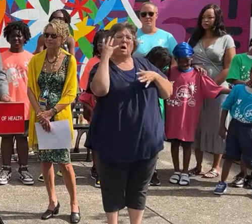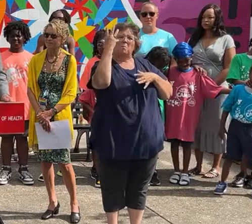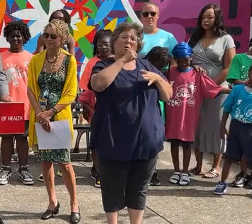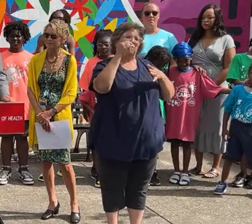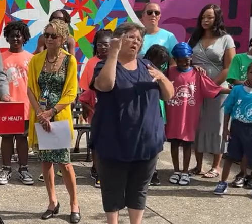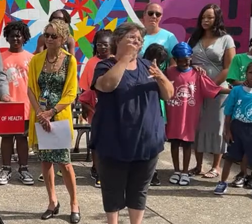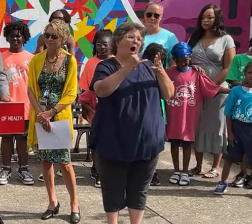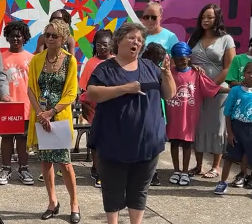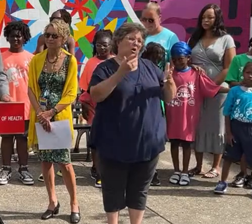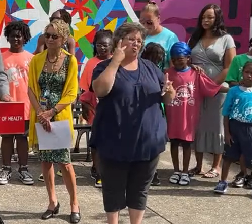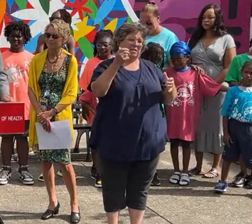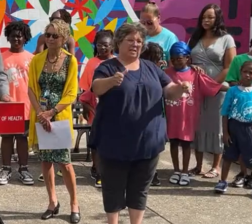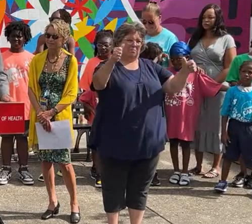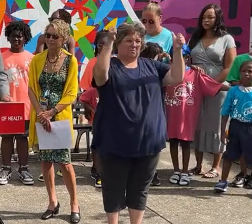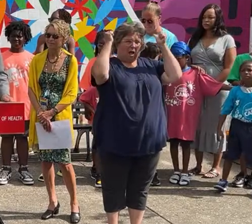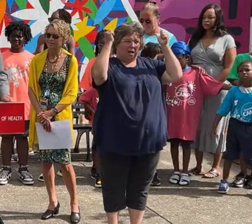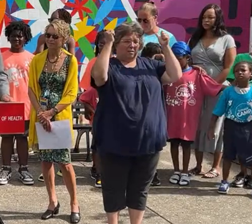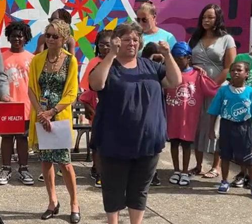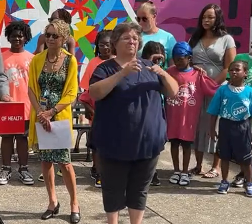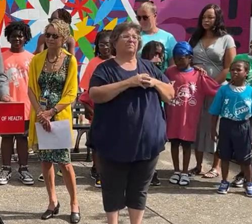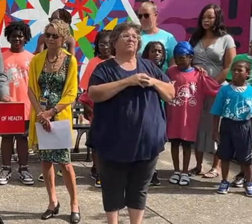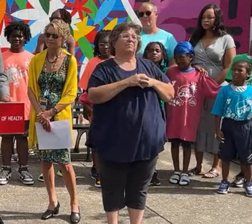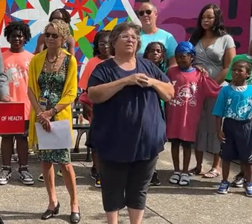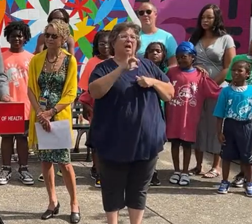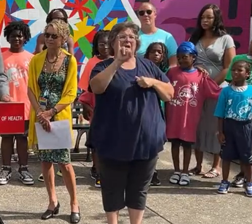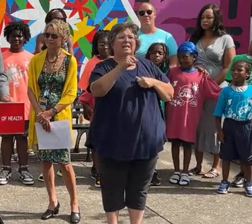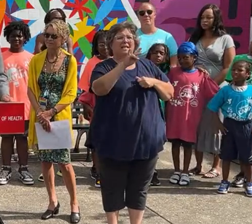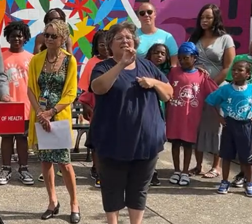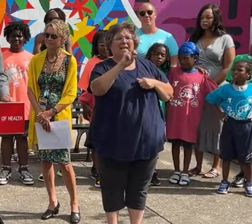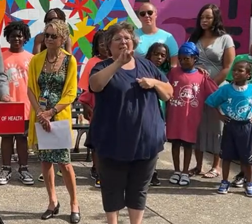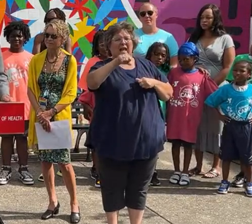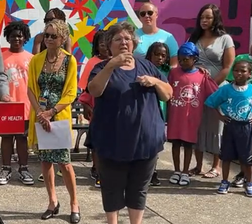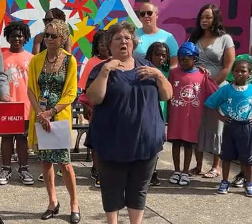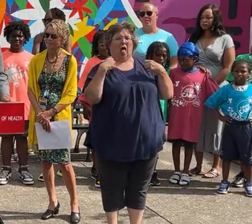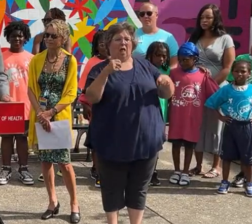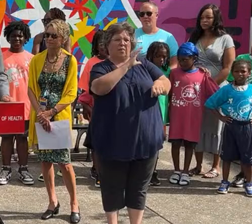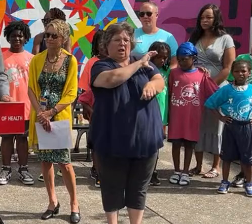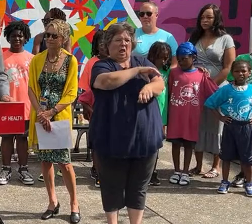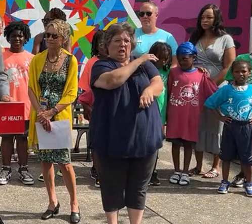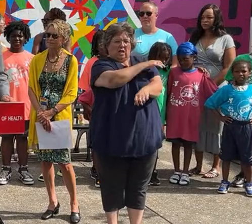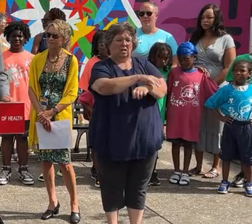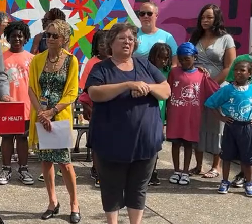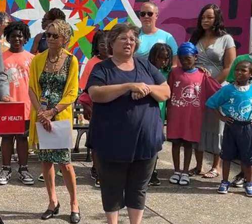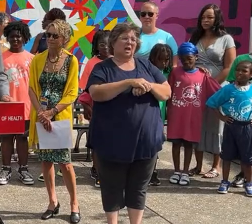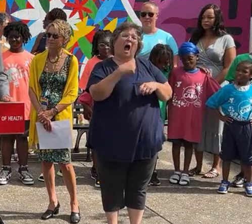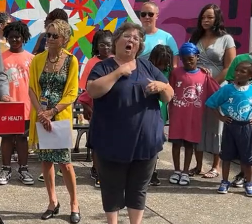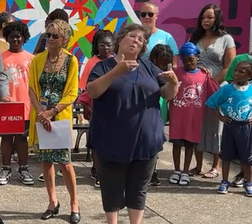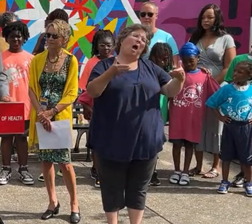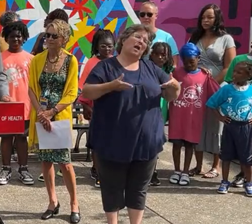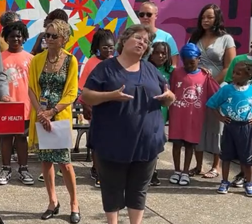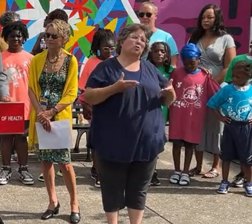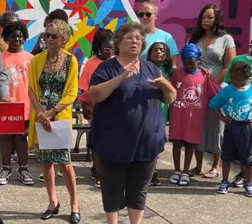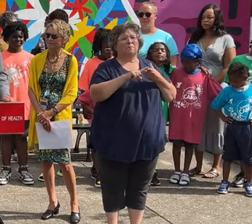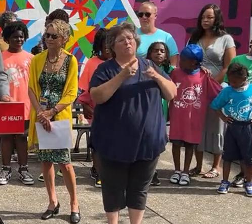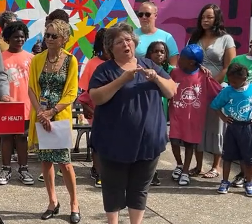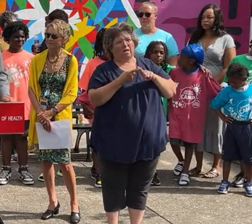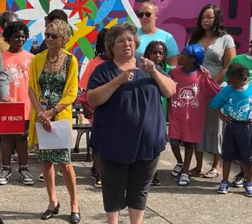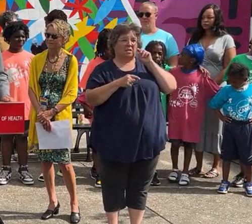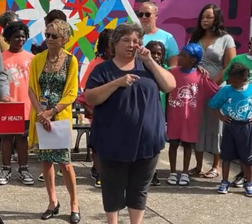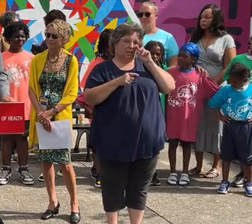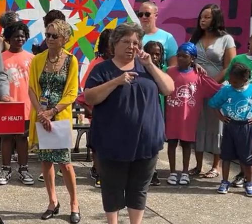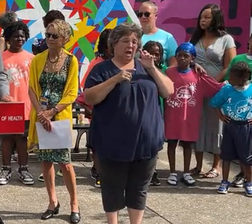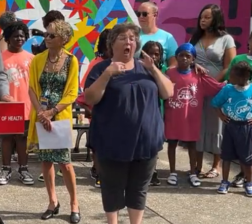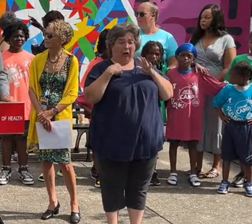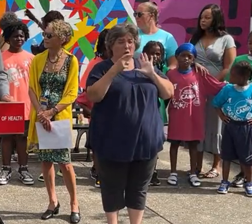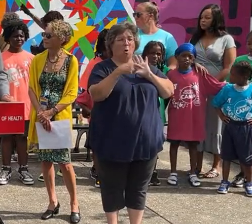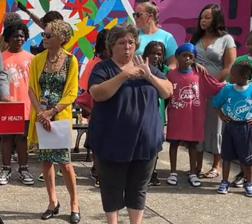beautiful artwork that you see behind me on our Jesse Nash Health Clinic. I want to introduce some friends who've played